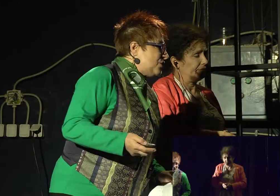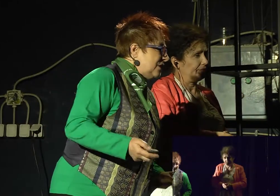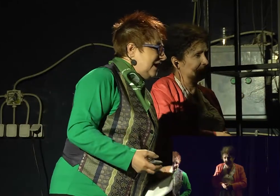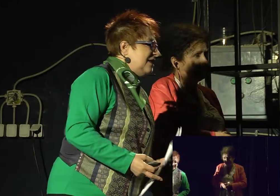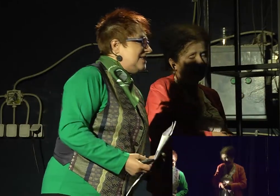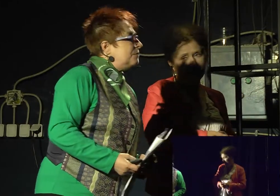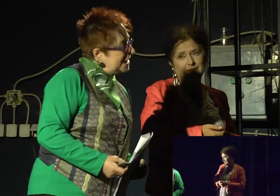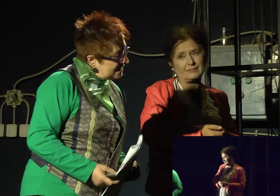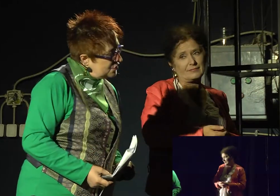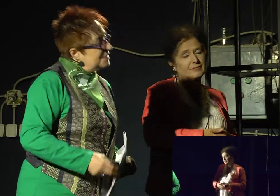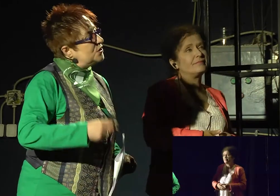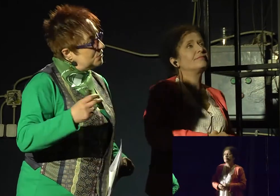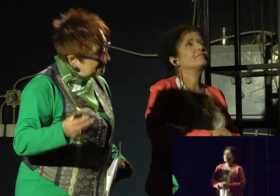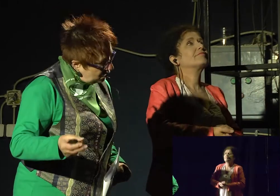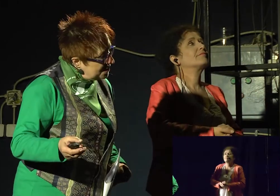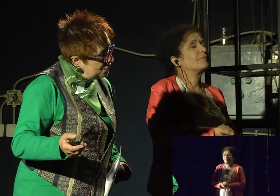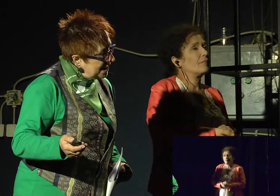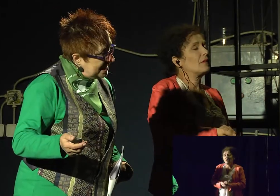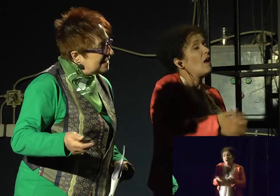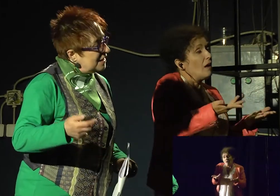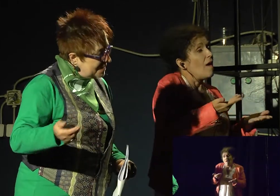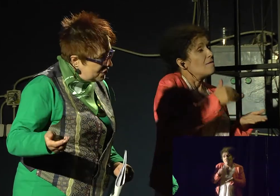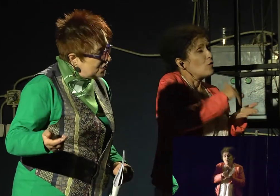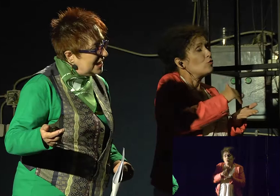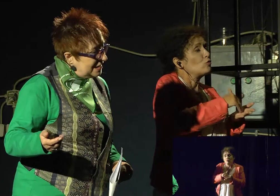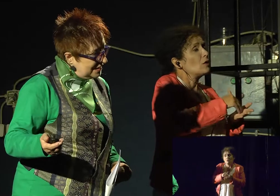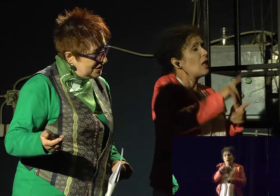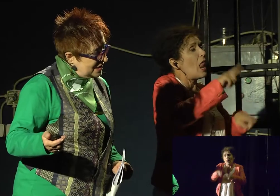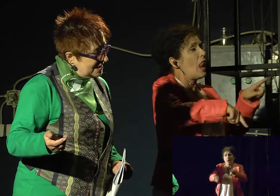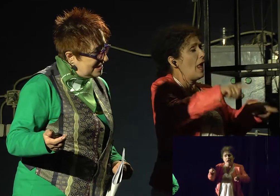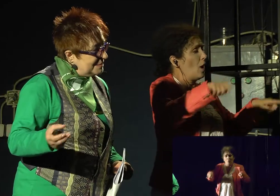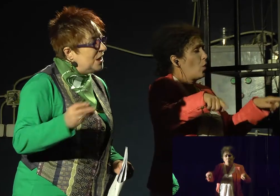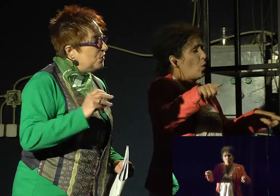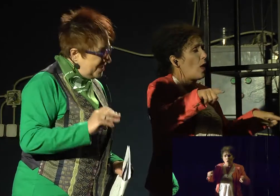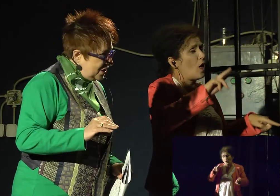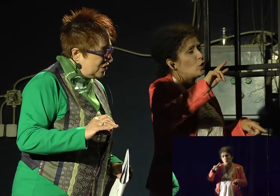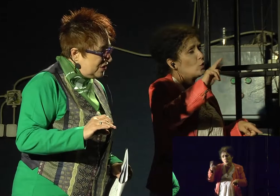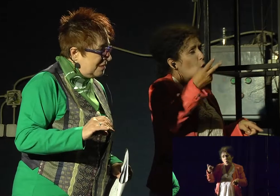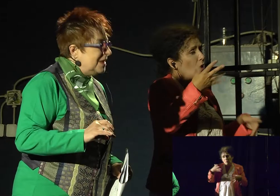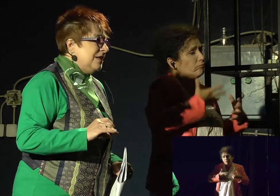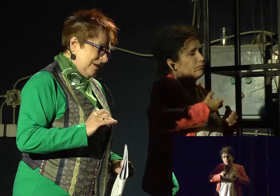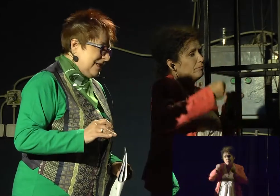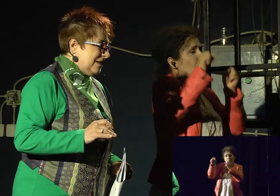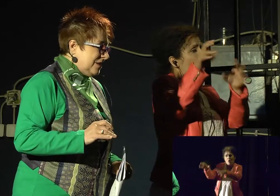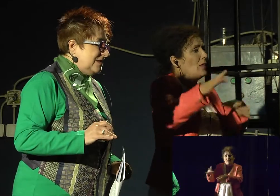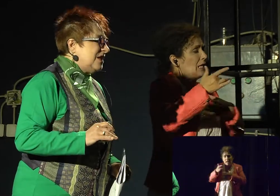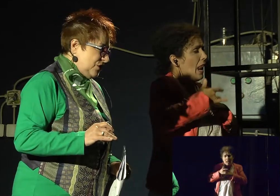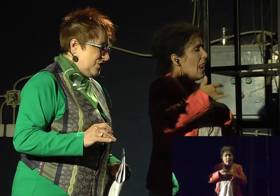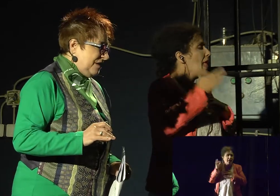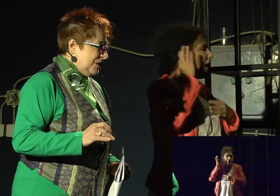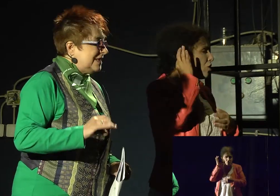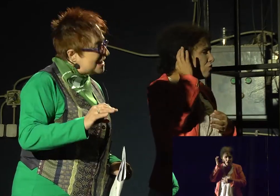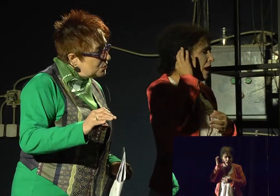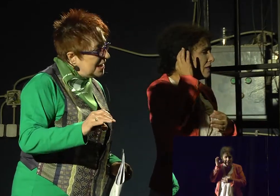So actually, somebody else took me to an OBGYN, an obstetrician gynecologist this time, who finished a job on another